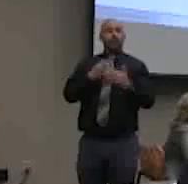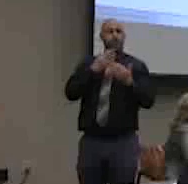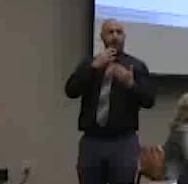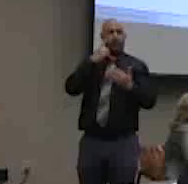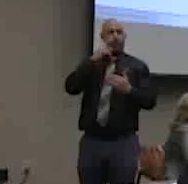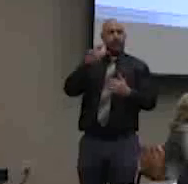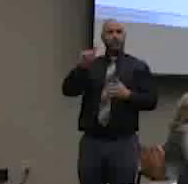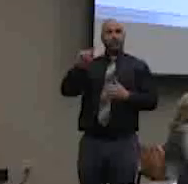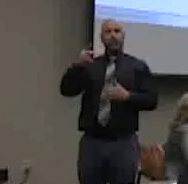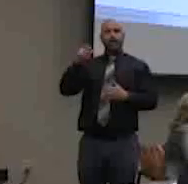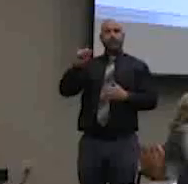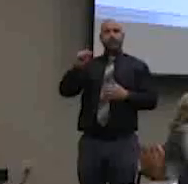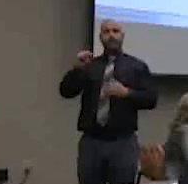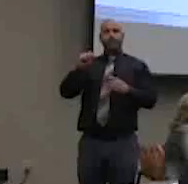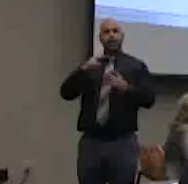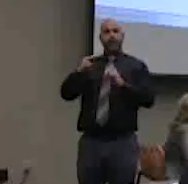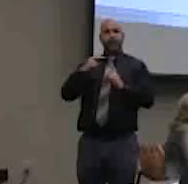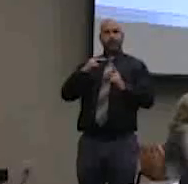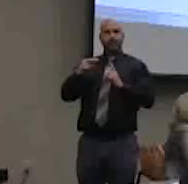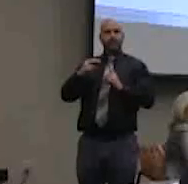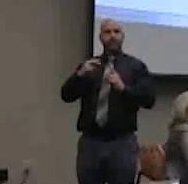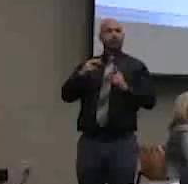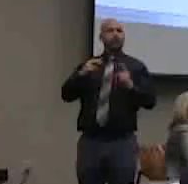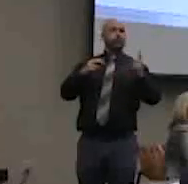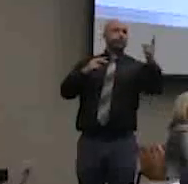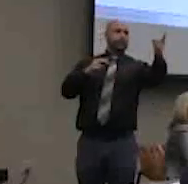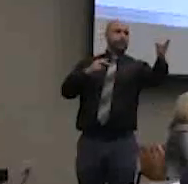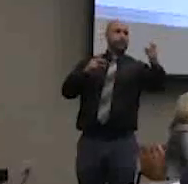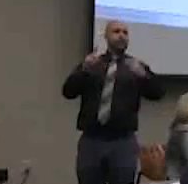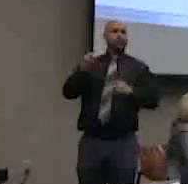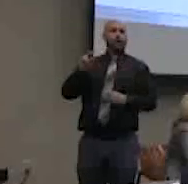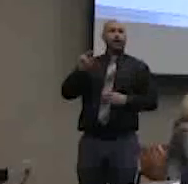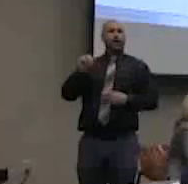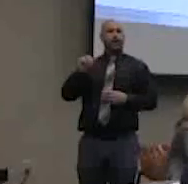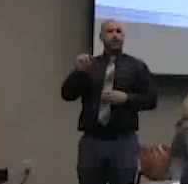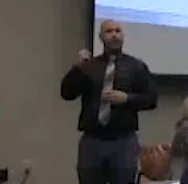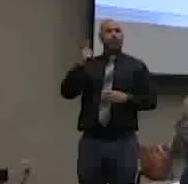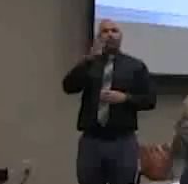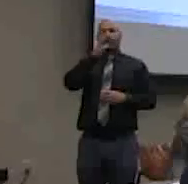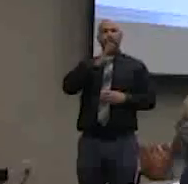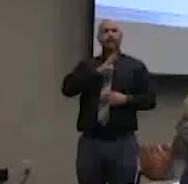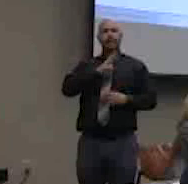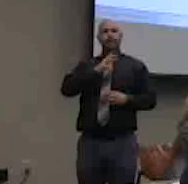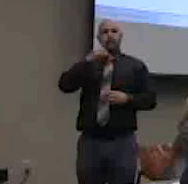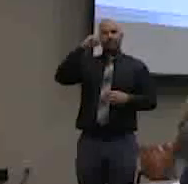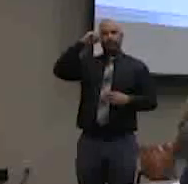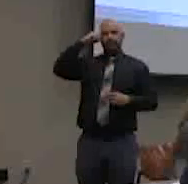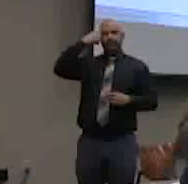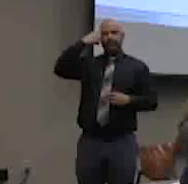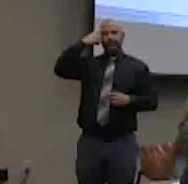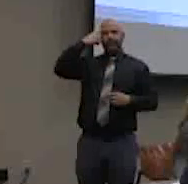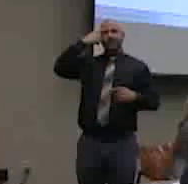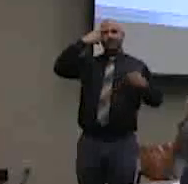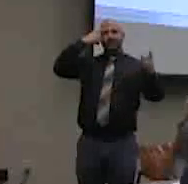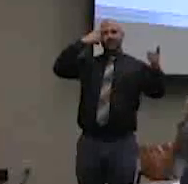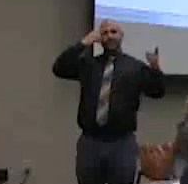put a special note for First Lady over there and Donald in the corner, that keep that in mind. It's a really good thing to be together. Just saying, just